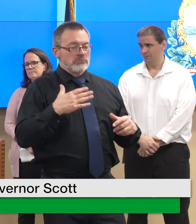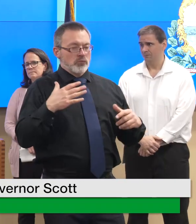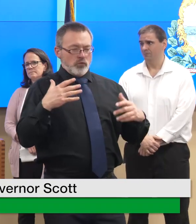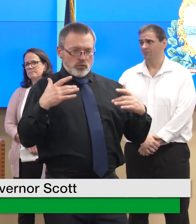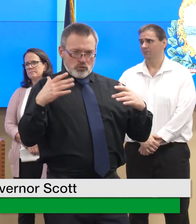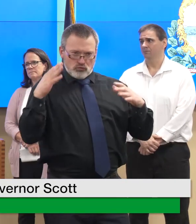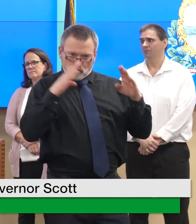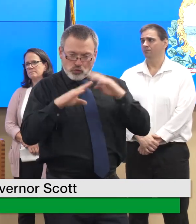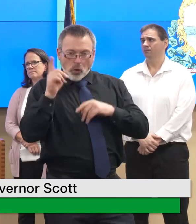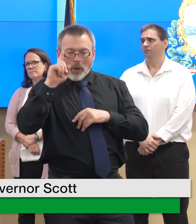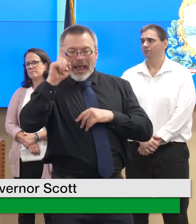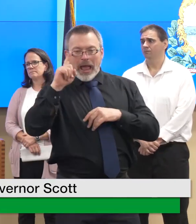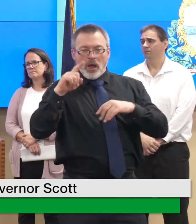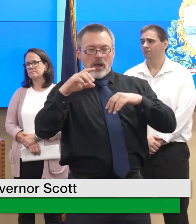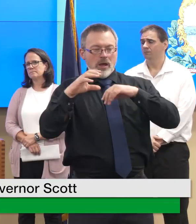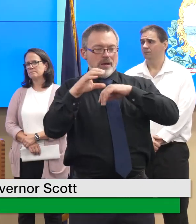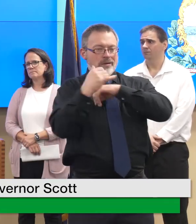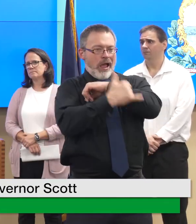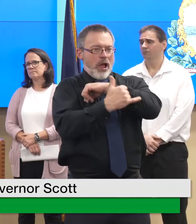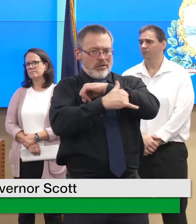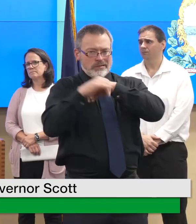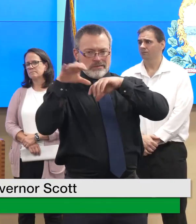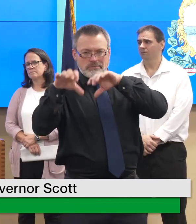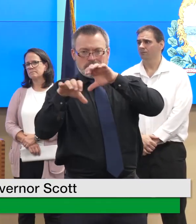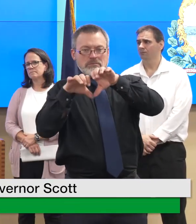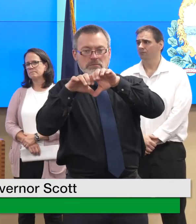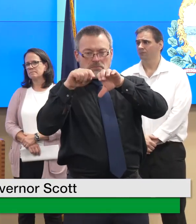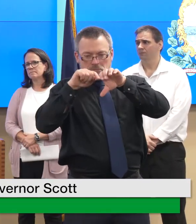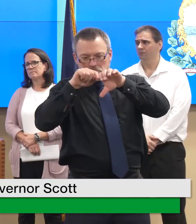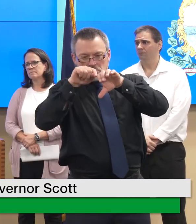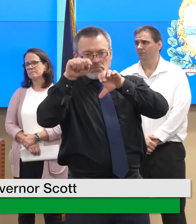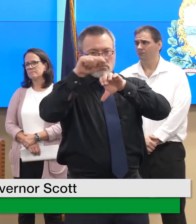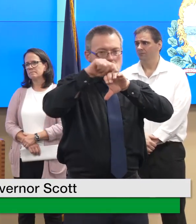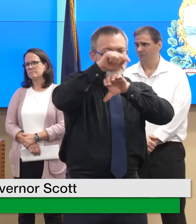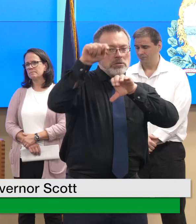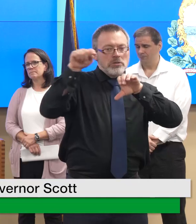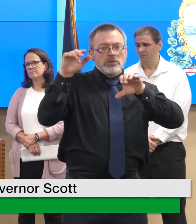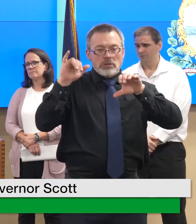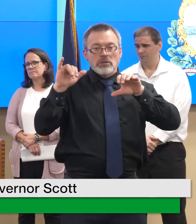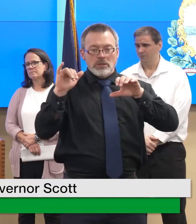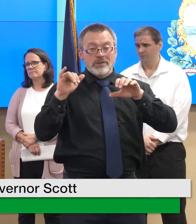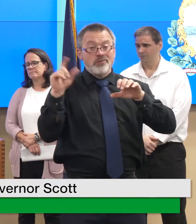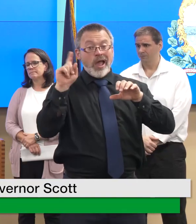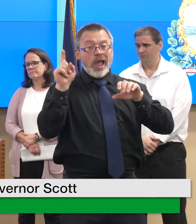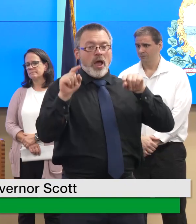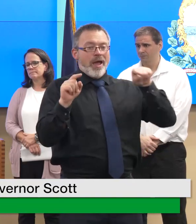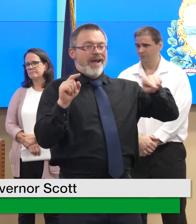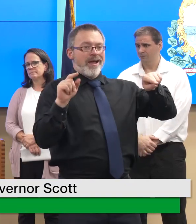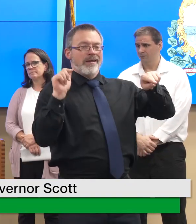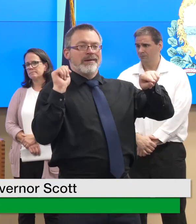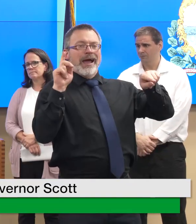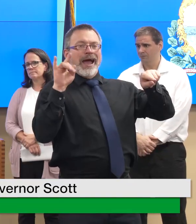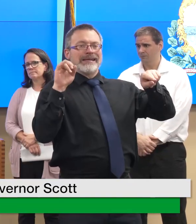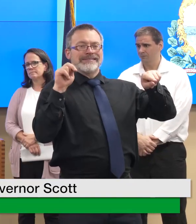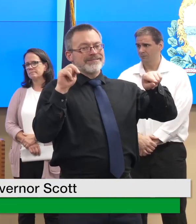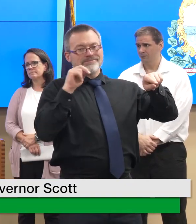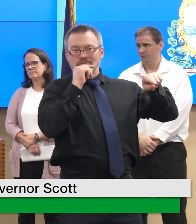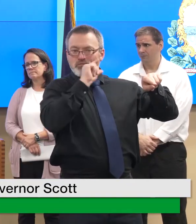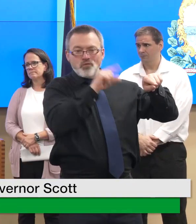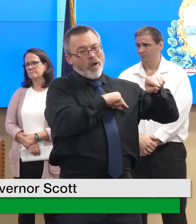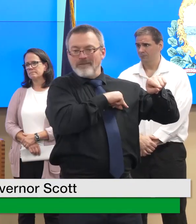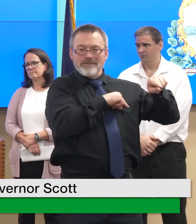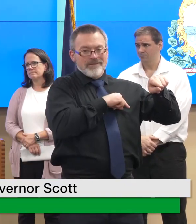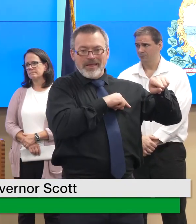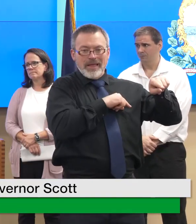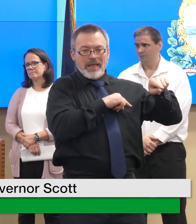have received damage. We saw that a year ago. Addison didn't qualify, for instance. But they were just